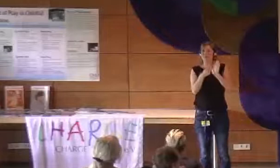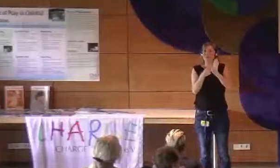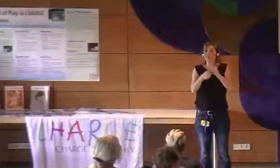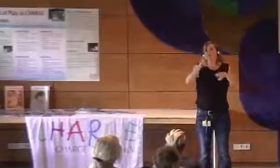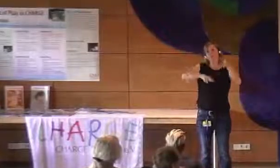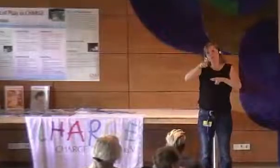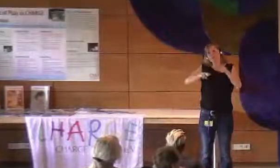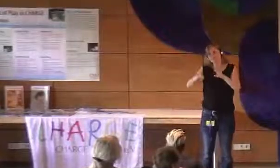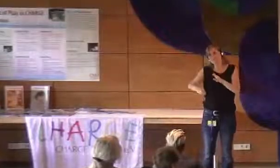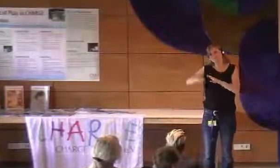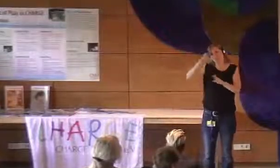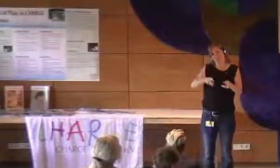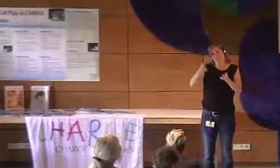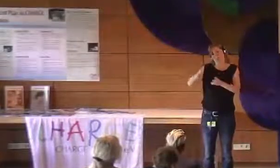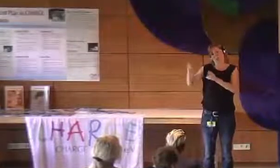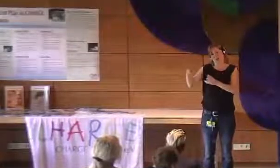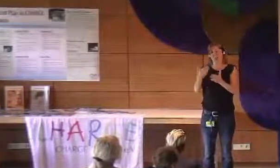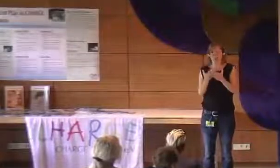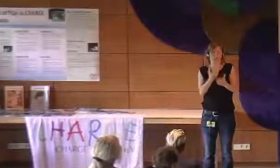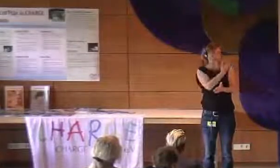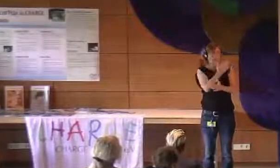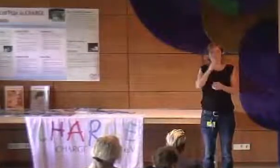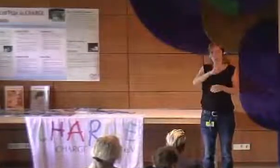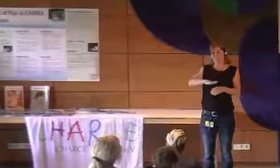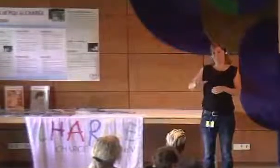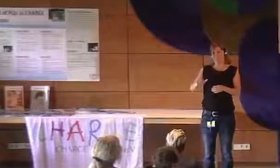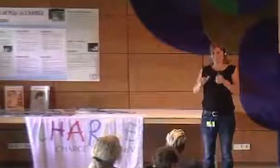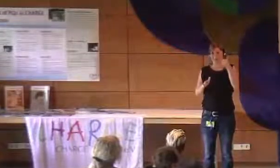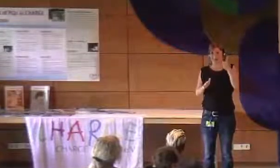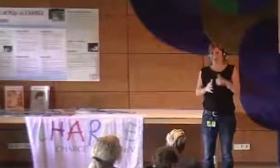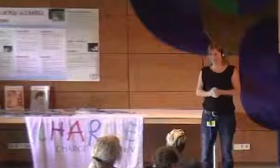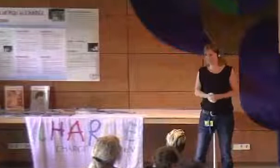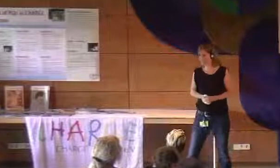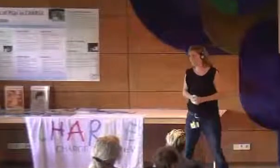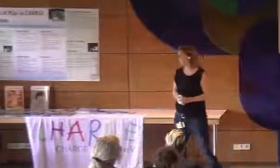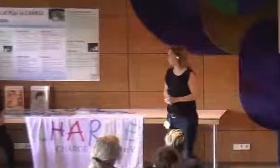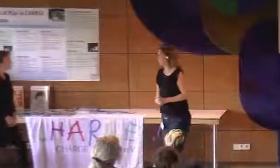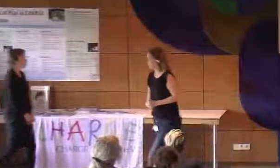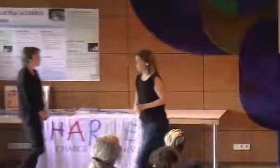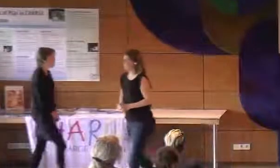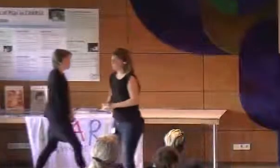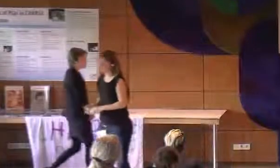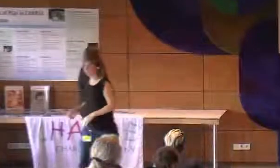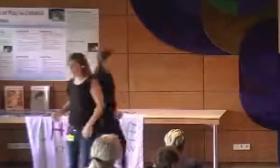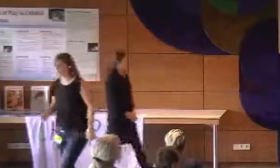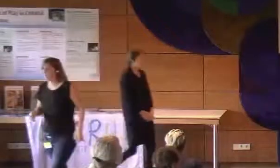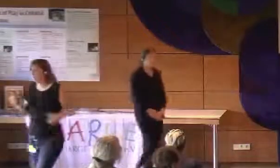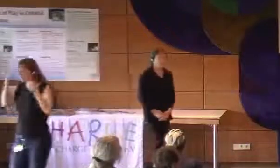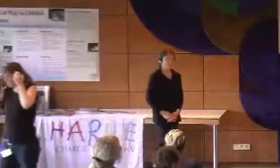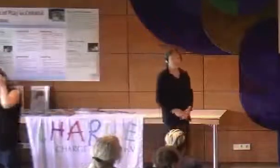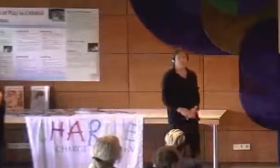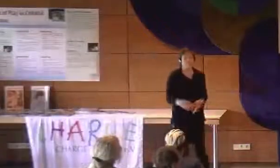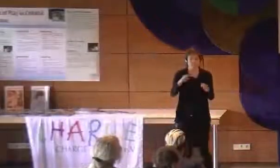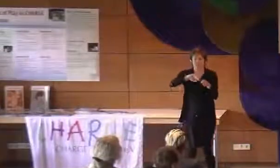for a child, okay? And there's actually 3 parts of this. And unfortunately, all